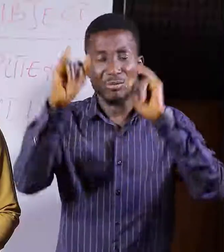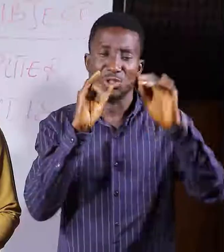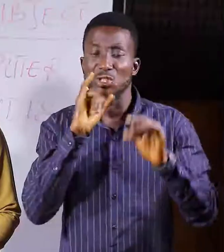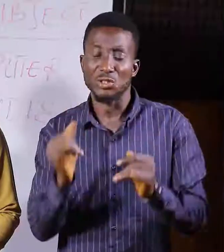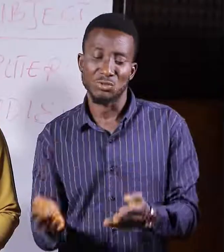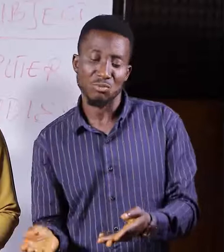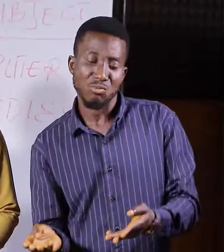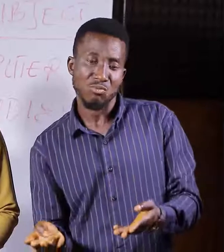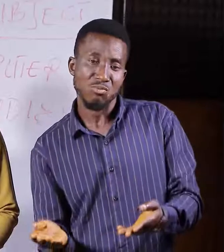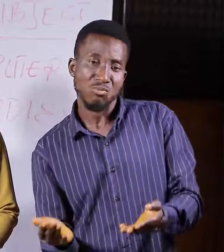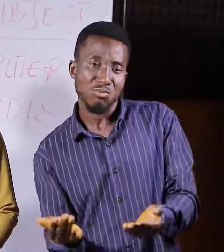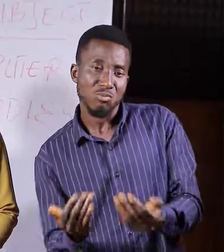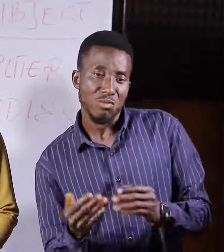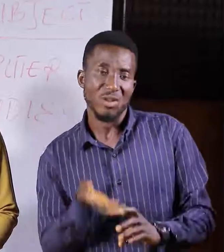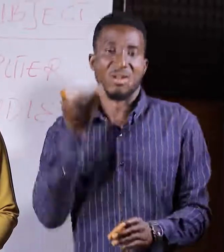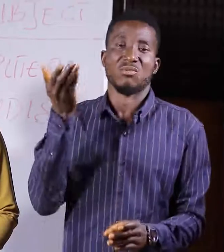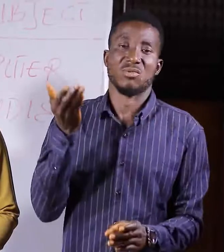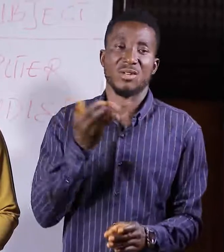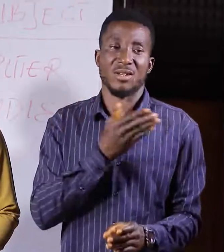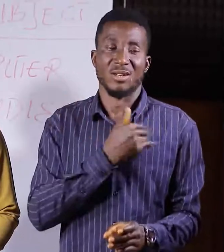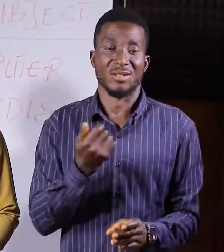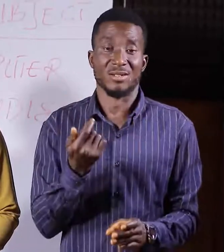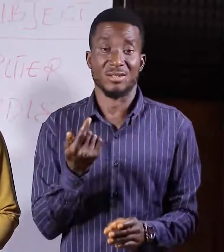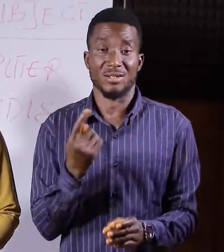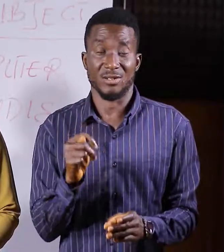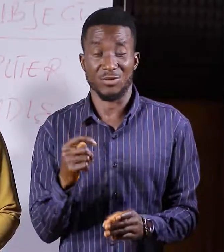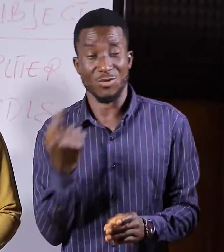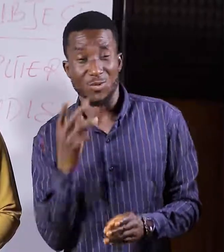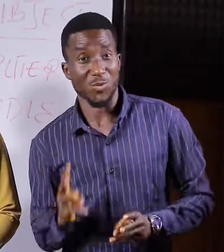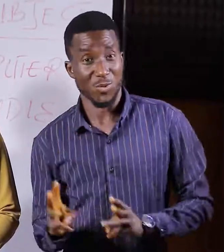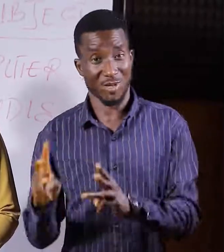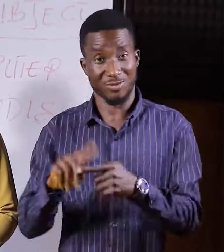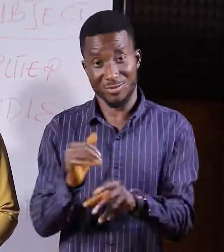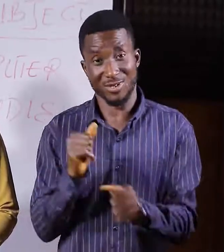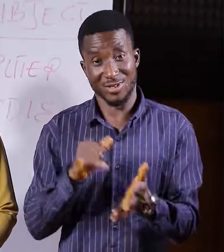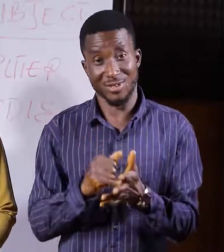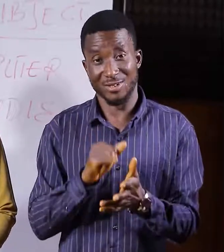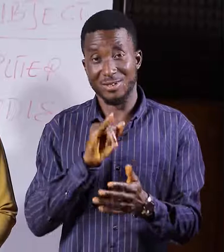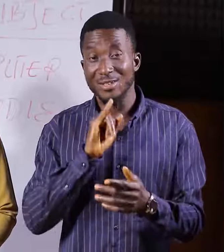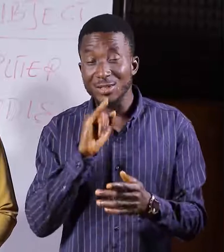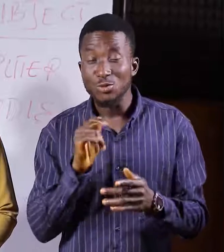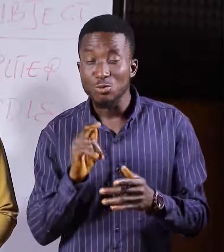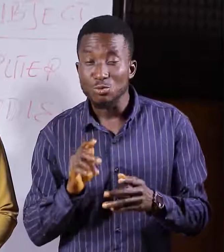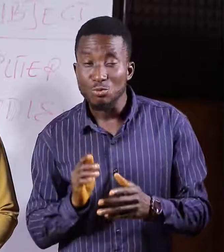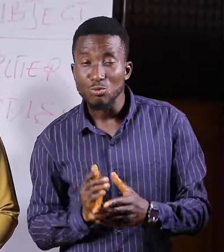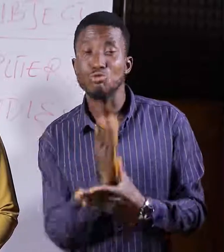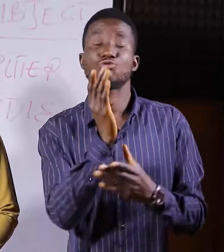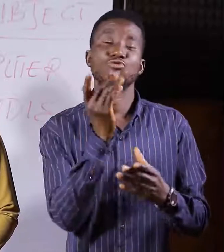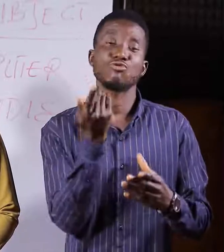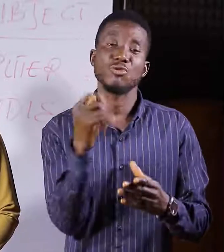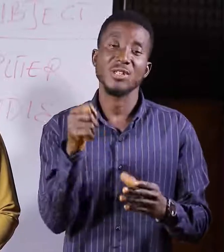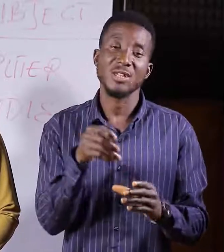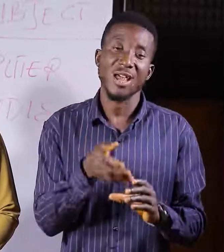out. And the only way out is through the output devices. These output devices are used